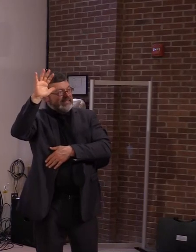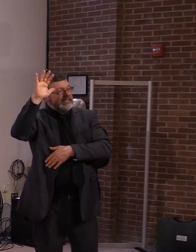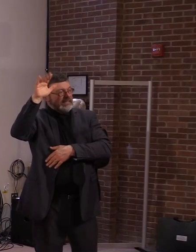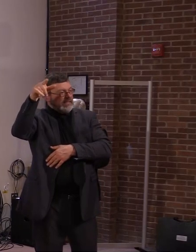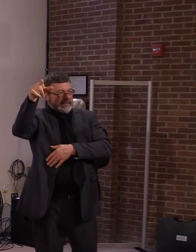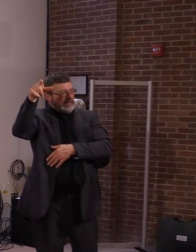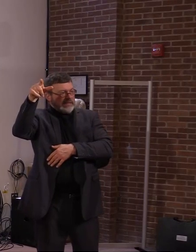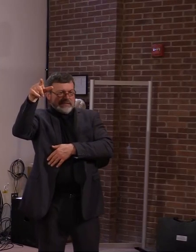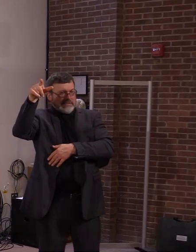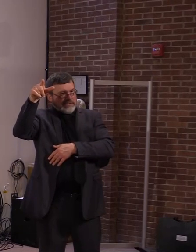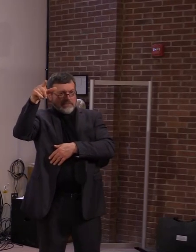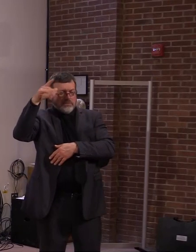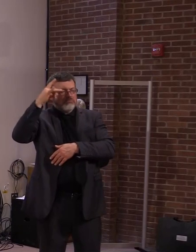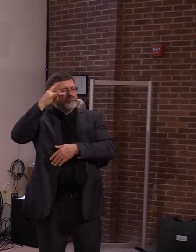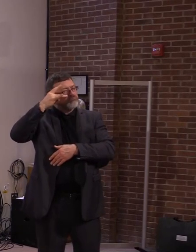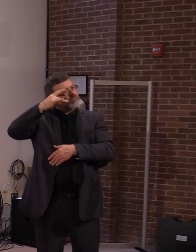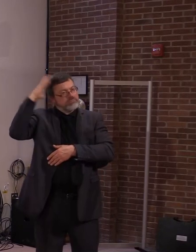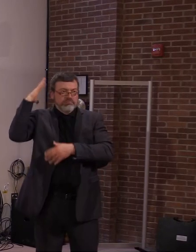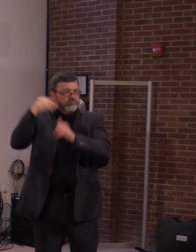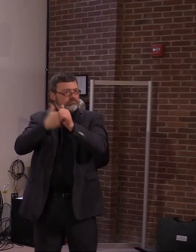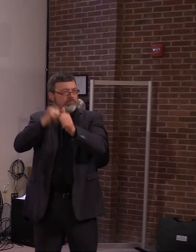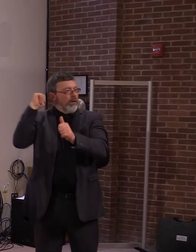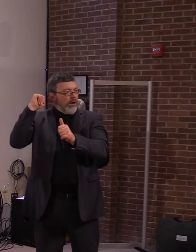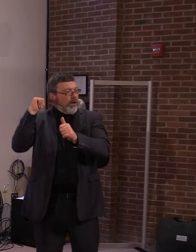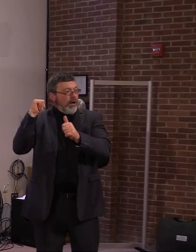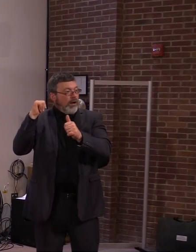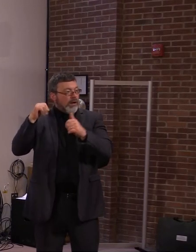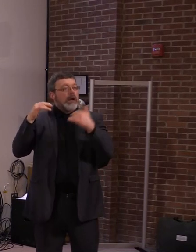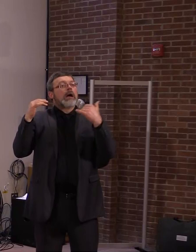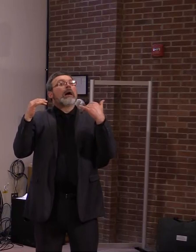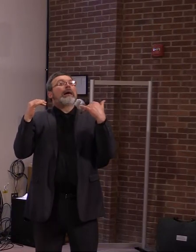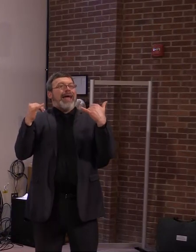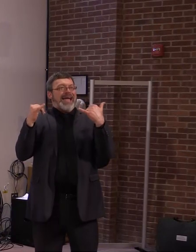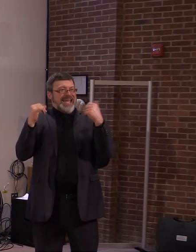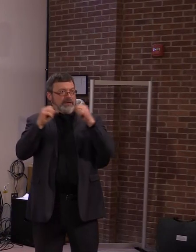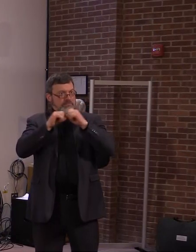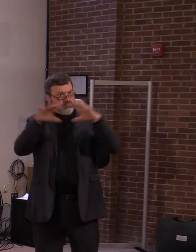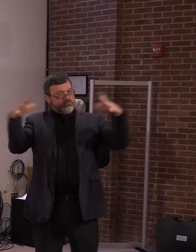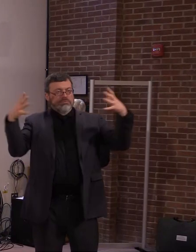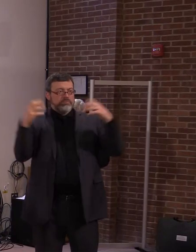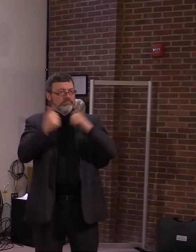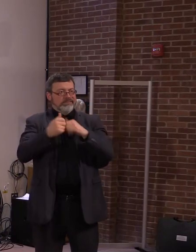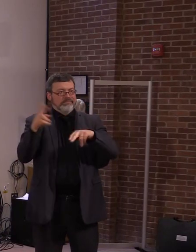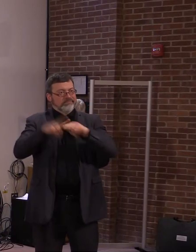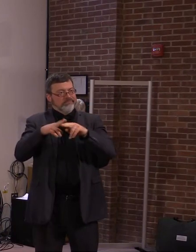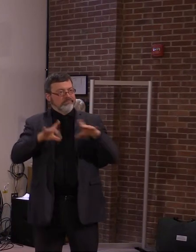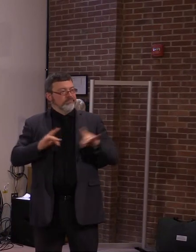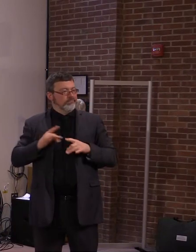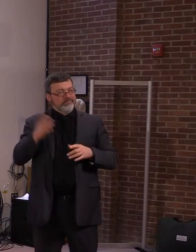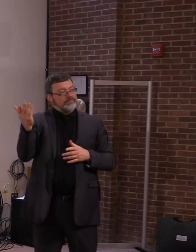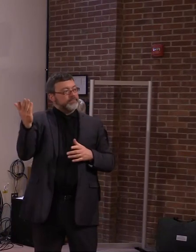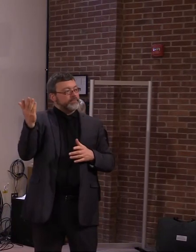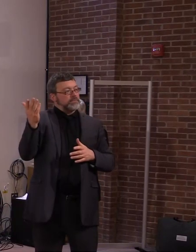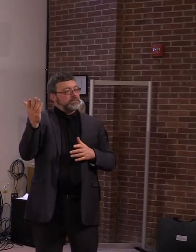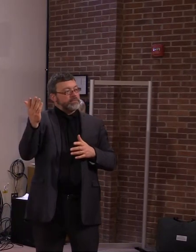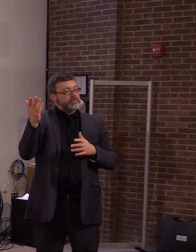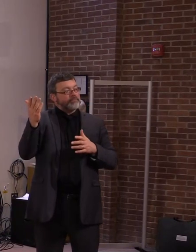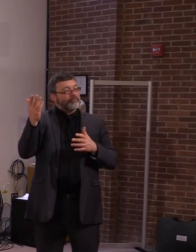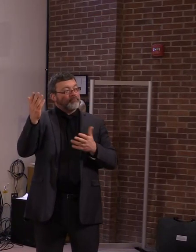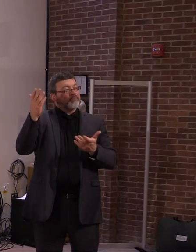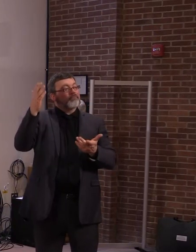that point, inundated with cases. So that subsided, and it's moved. Now it's